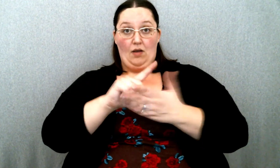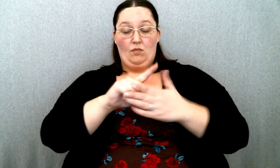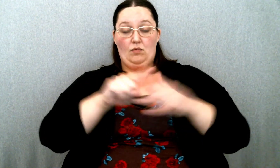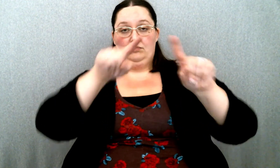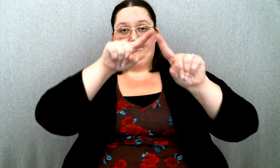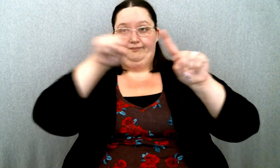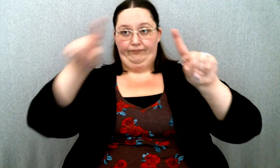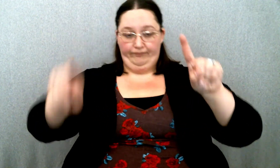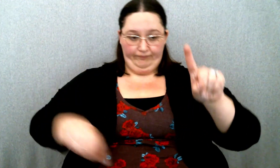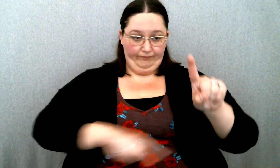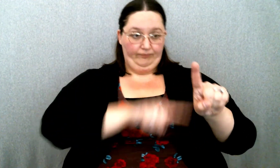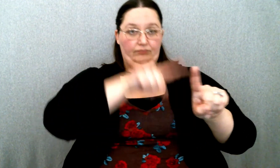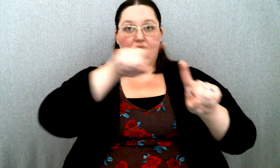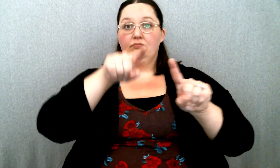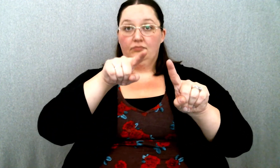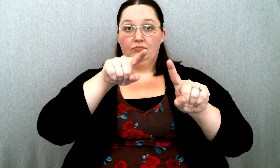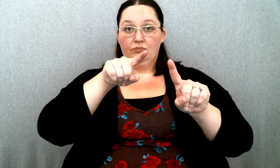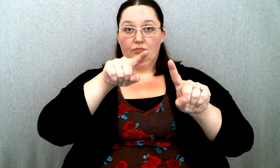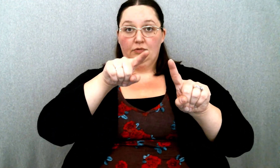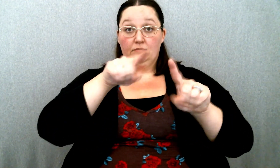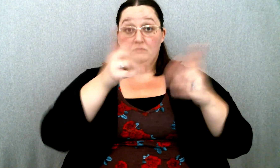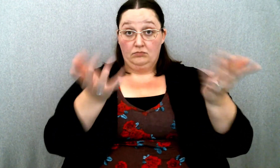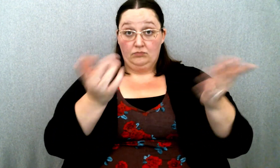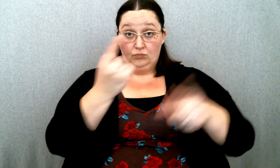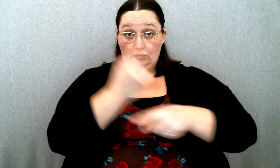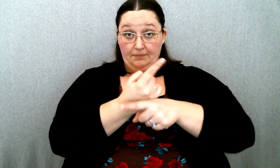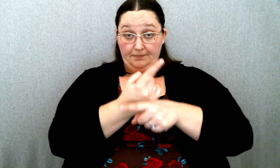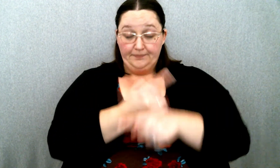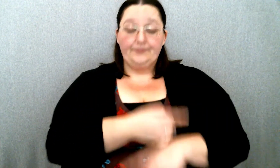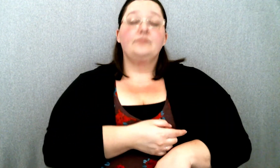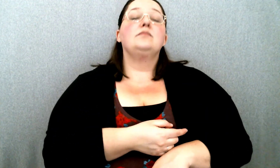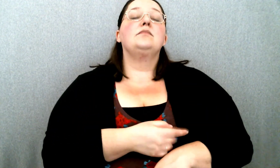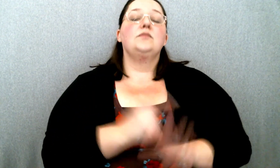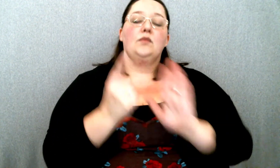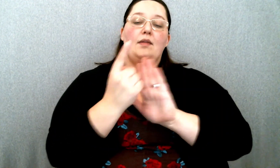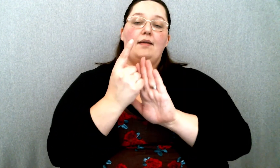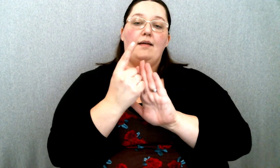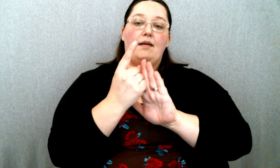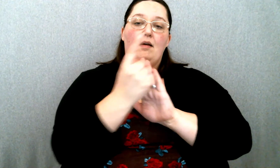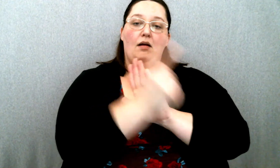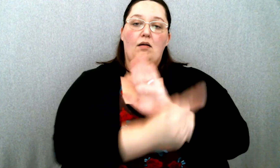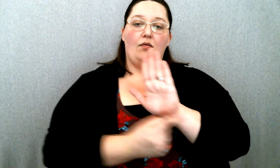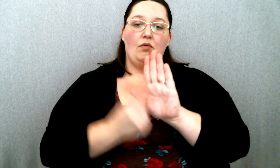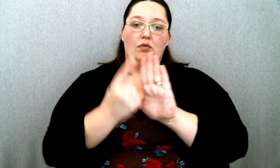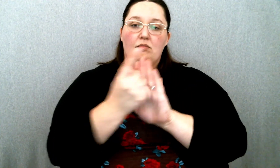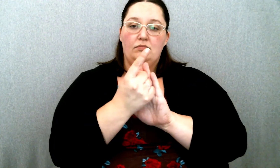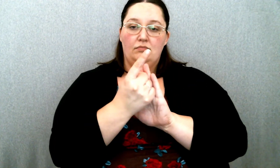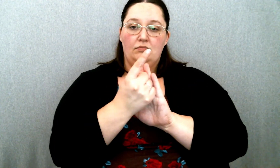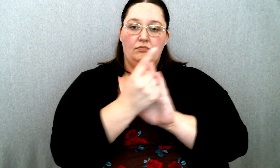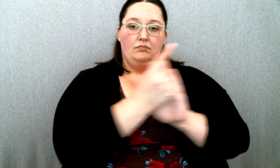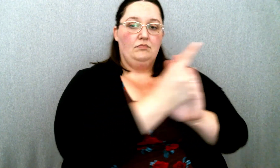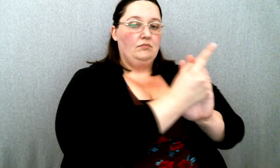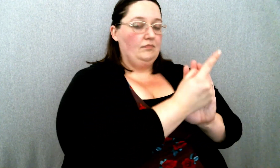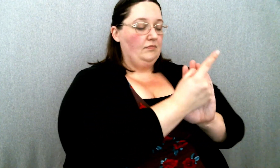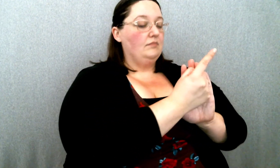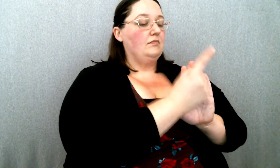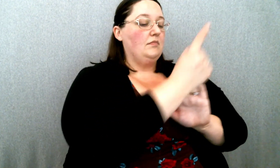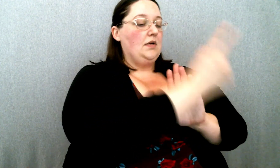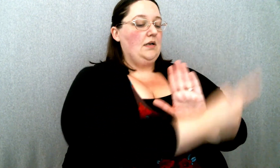If you're thinking about the sign hour, right, an hour goes from 12 to 12, right, on the clock. So for your sign, you're going to